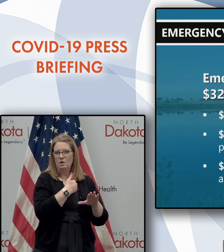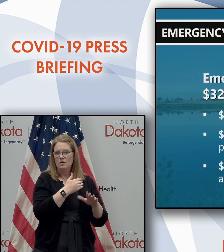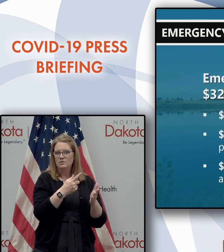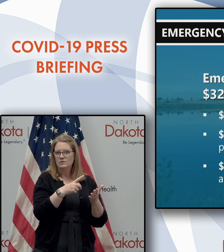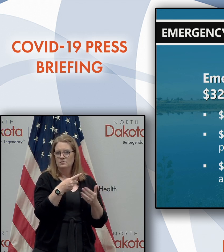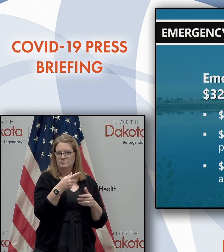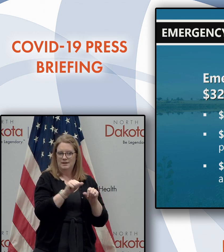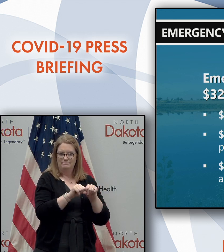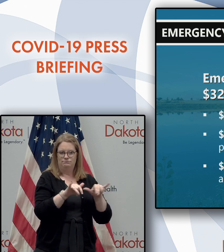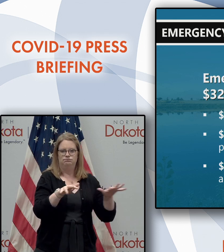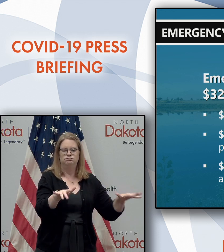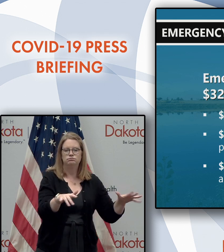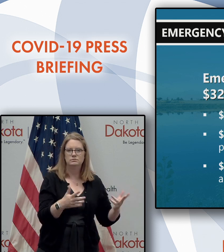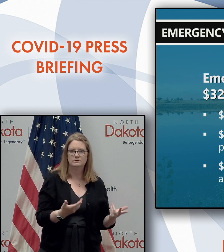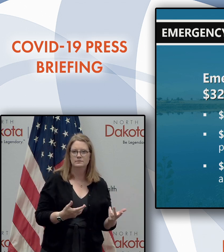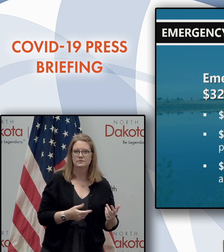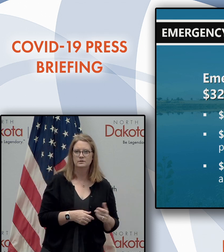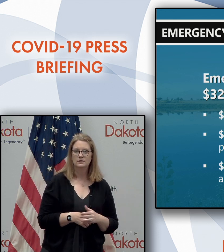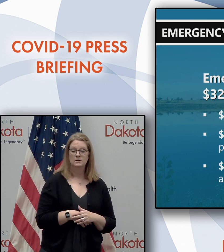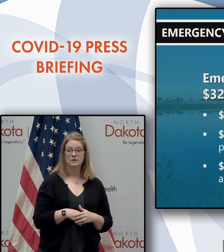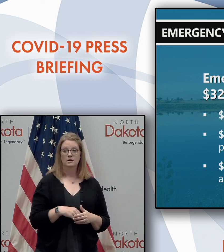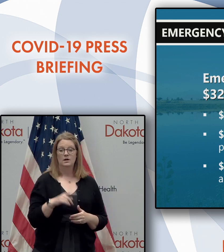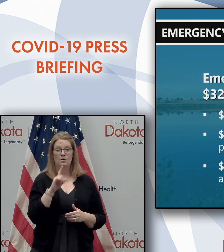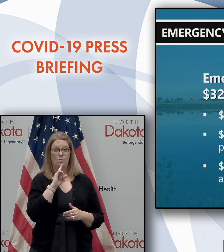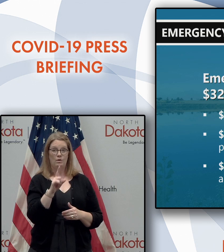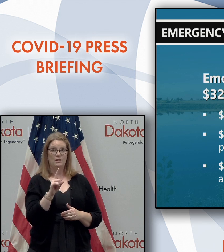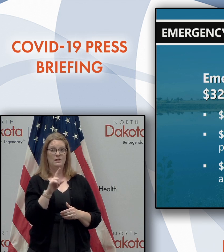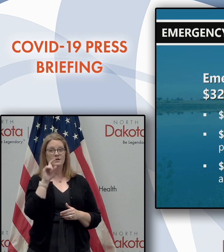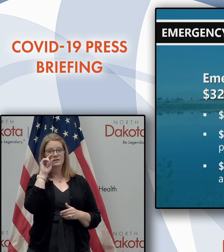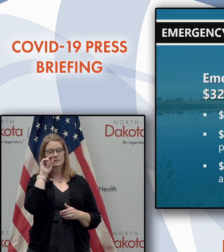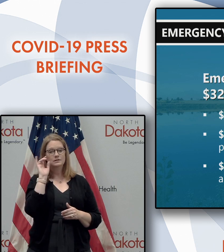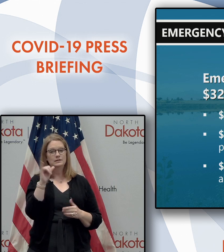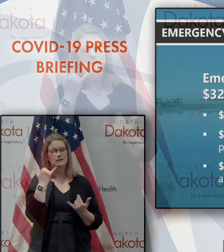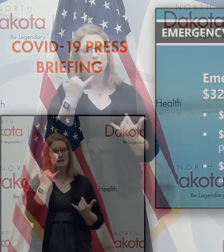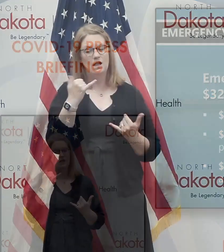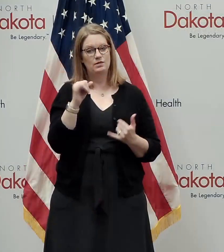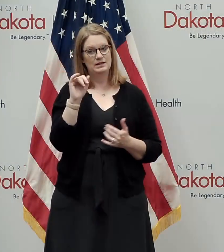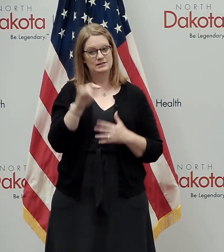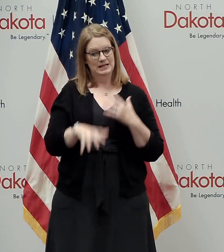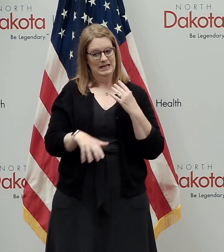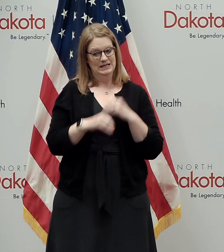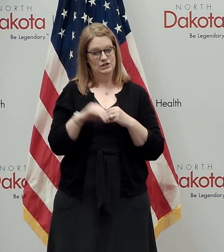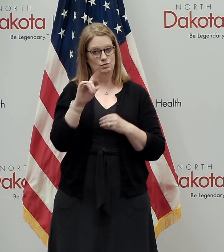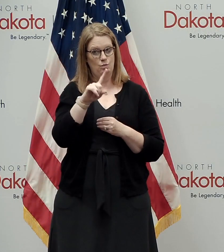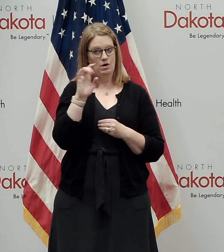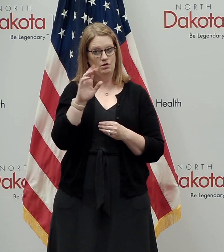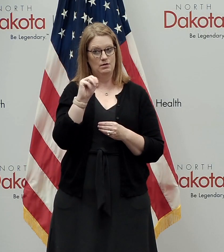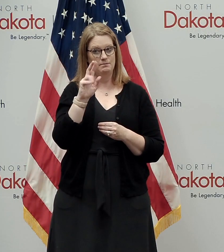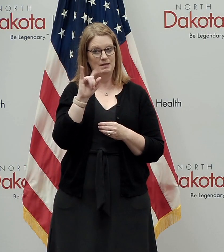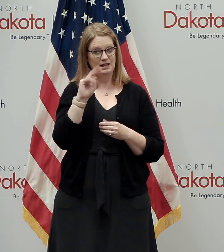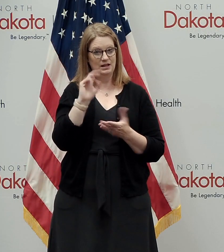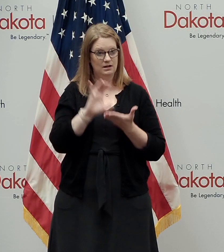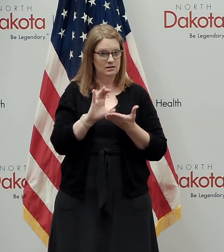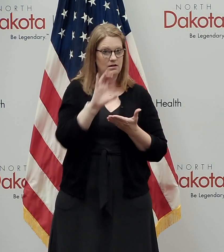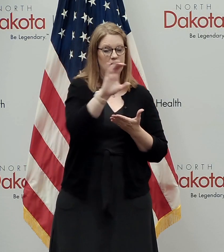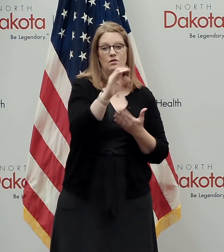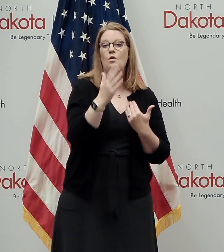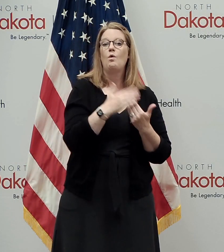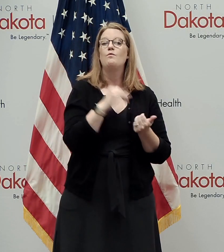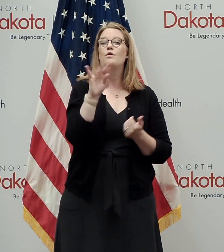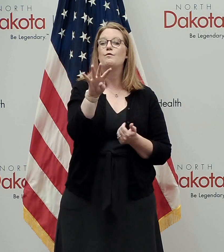pandemic. So again, I want to take a special note on that because this additional $100 million, which was approved yesterday, brings to over $400